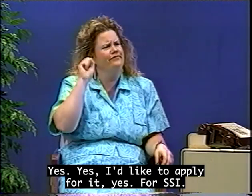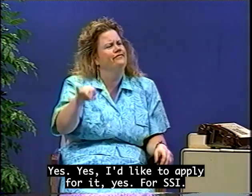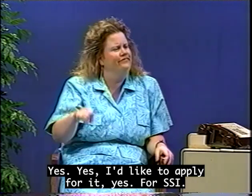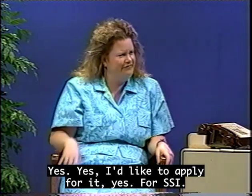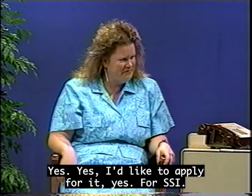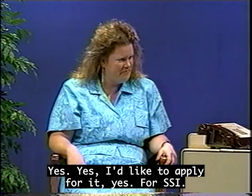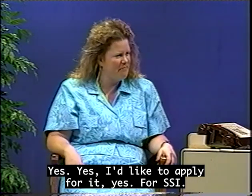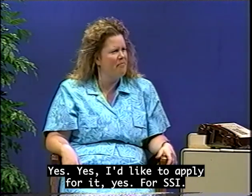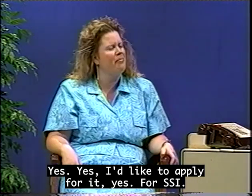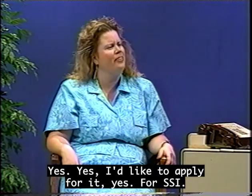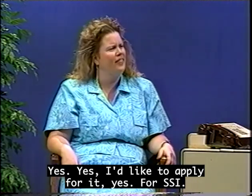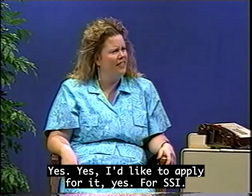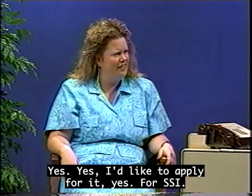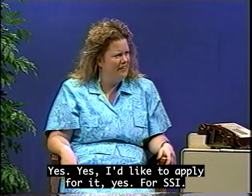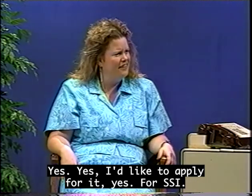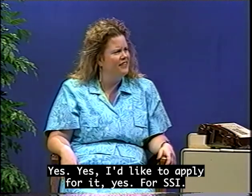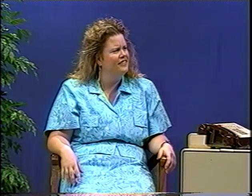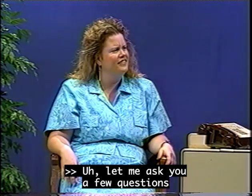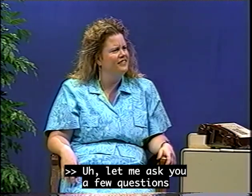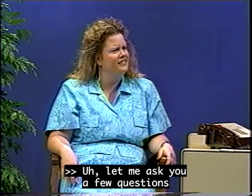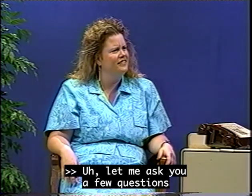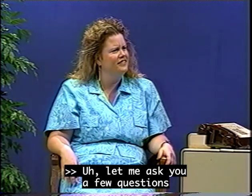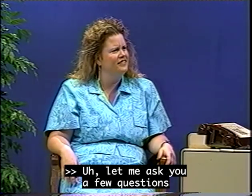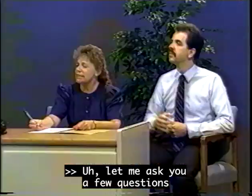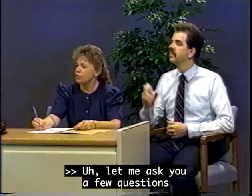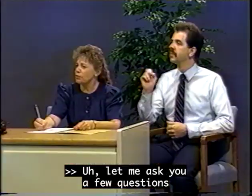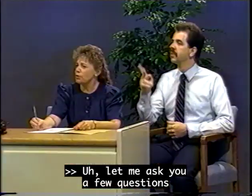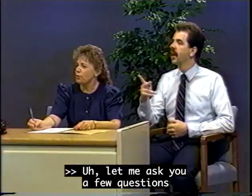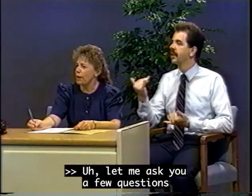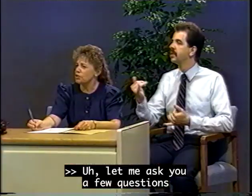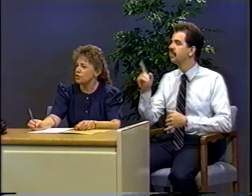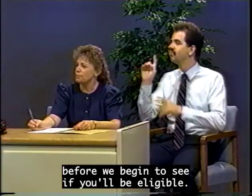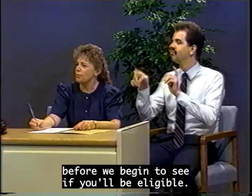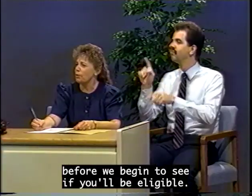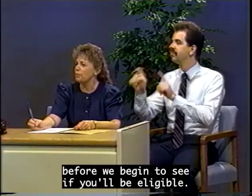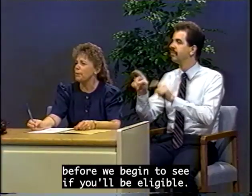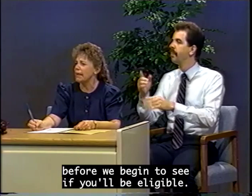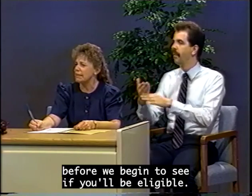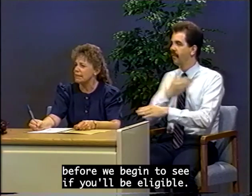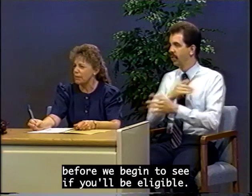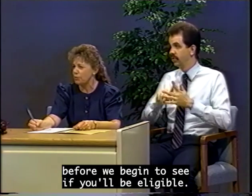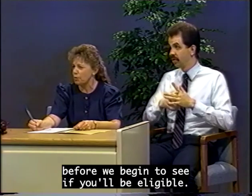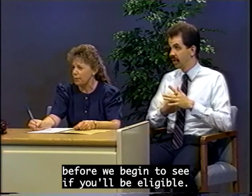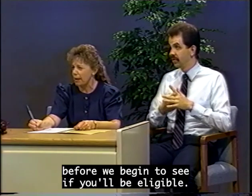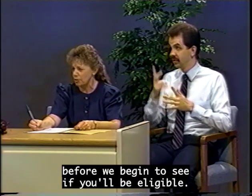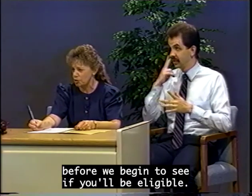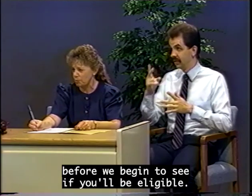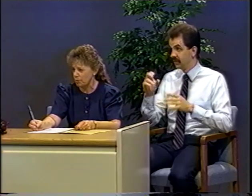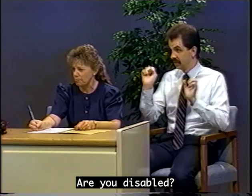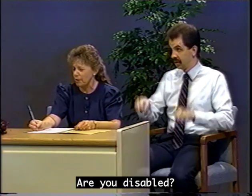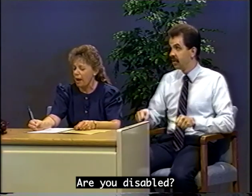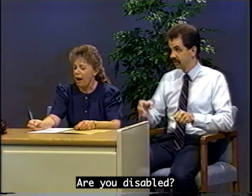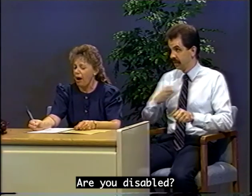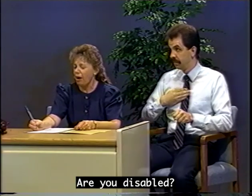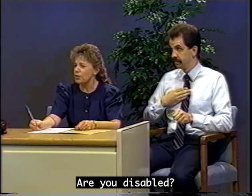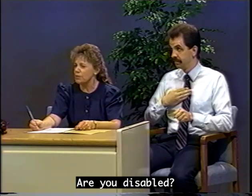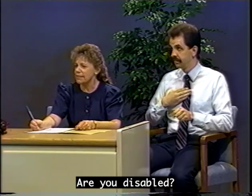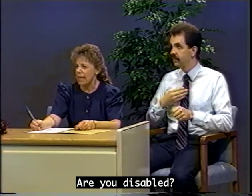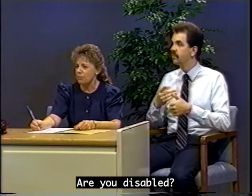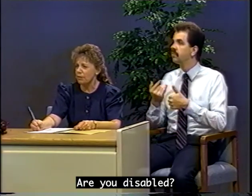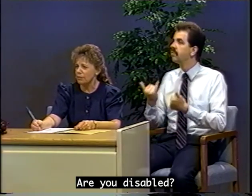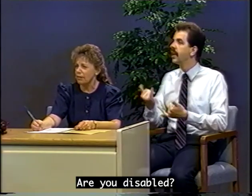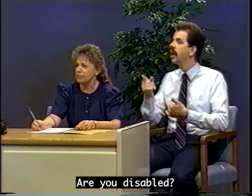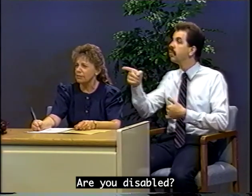Yes, I'd like to apply for it, yes, for SSI. Let me ask you a few questions before we begin to see if you'll be eligible. Are